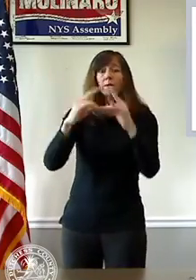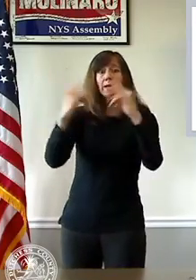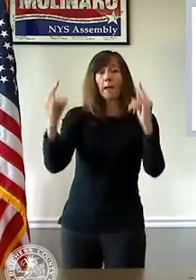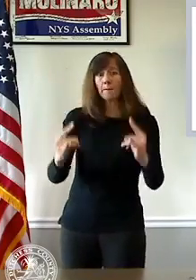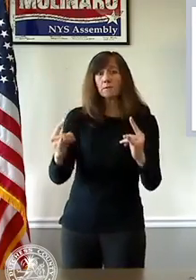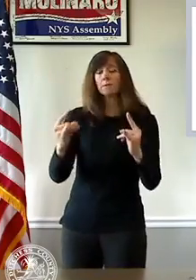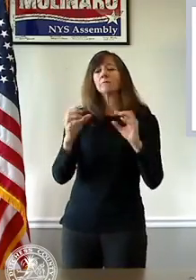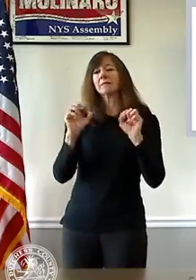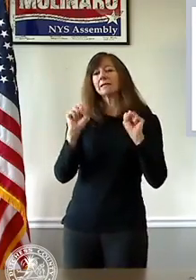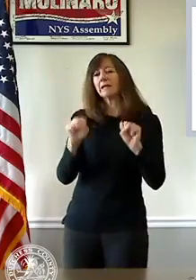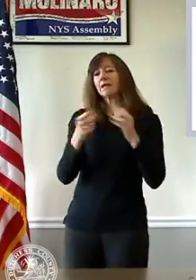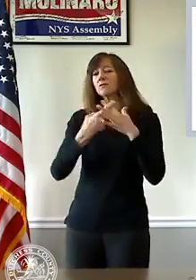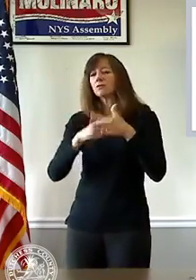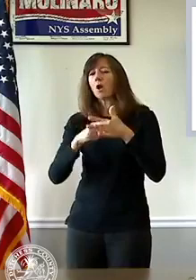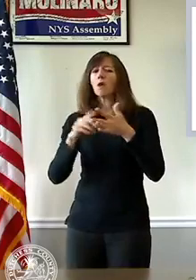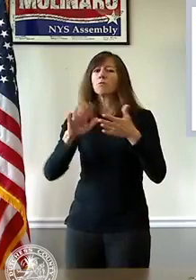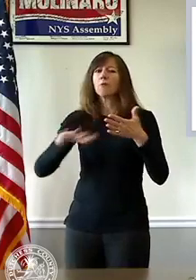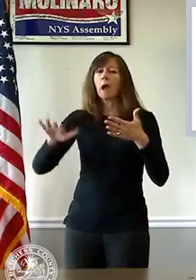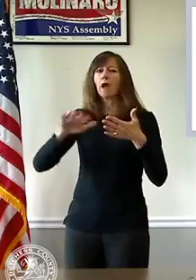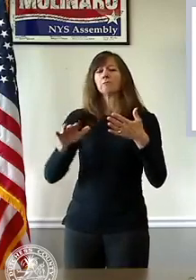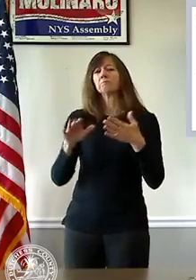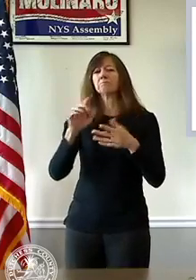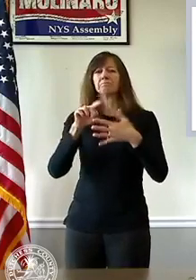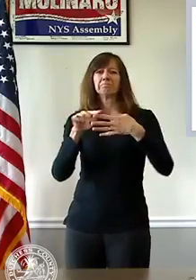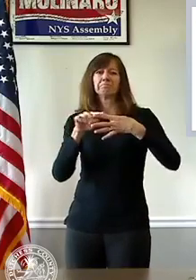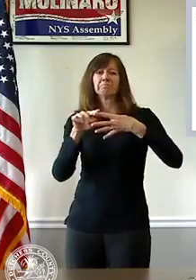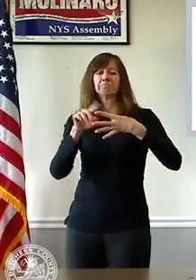about July 1. So this comes comes